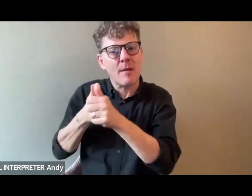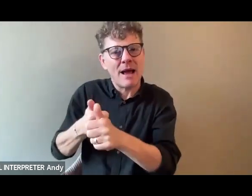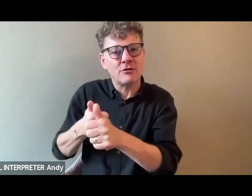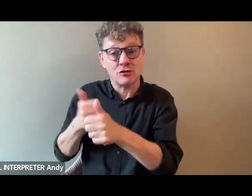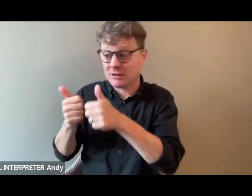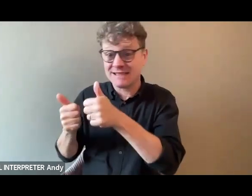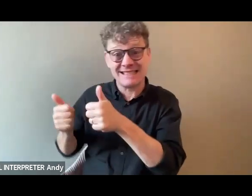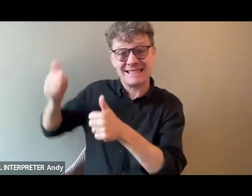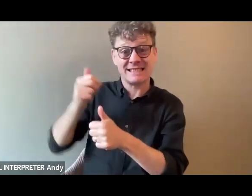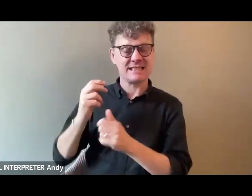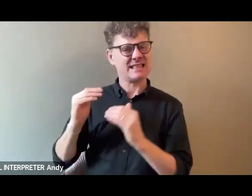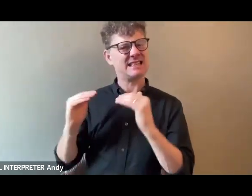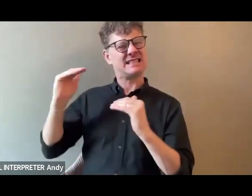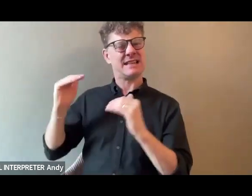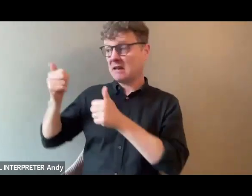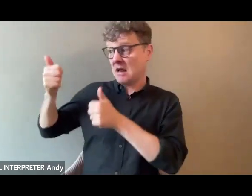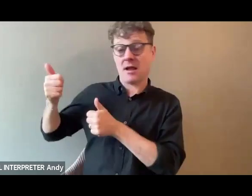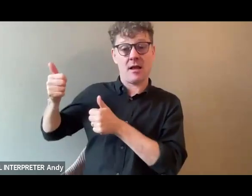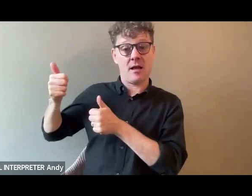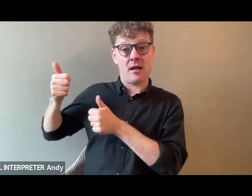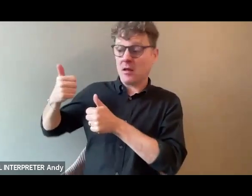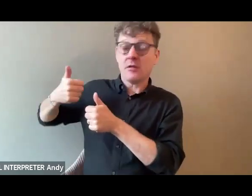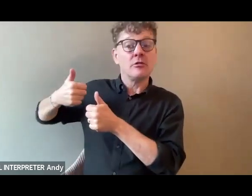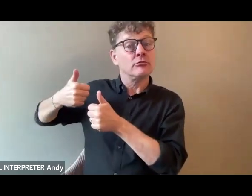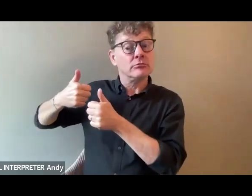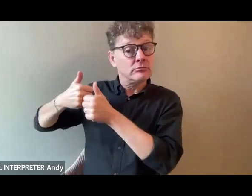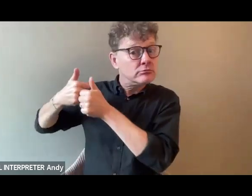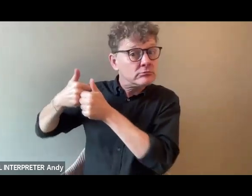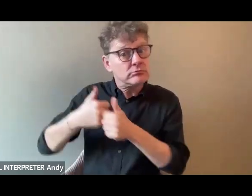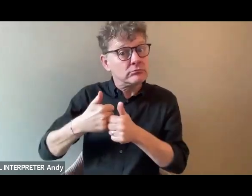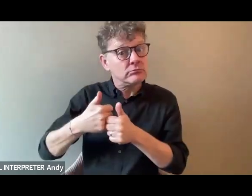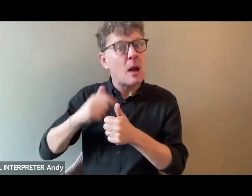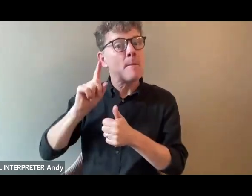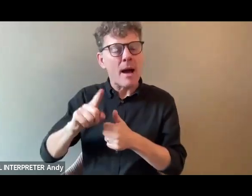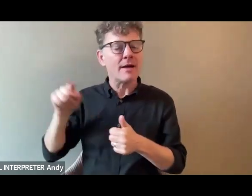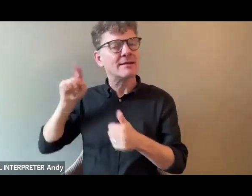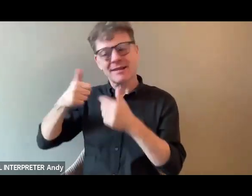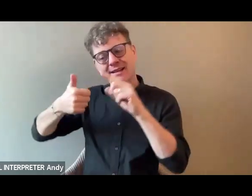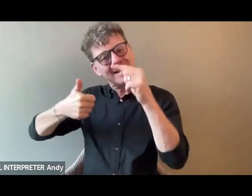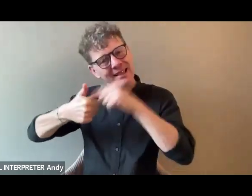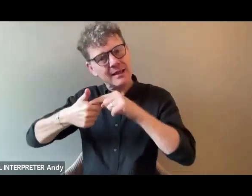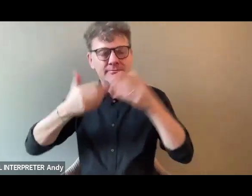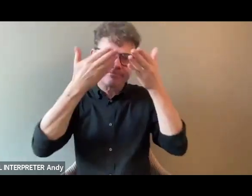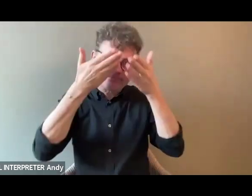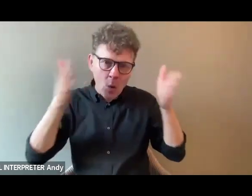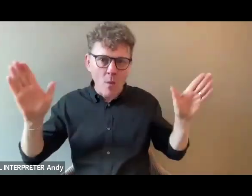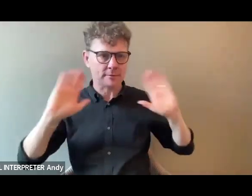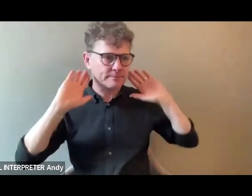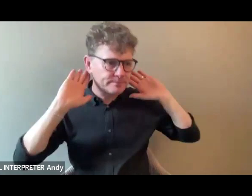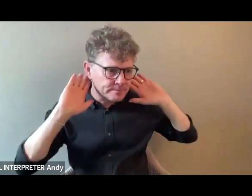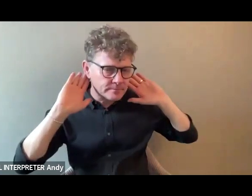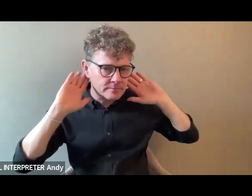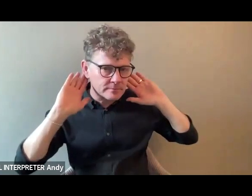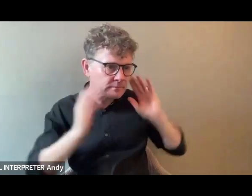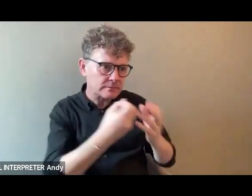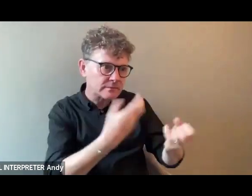senior partner in that mentoring pair is deliberately going in there with ears wide open to the structural